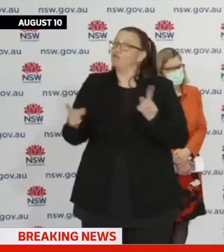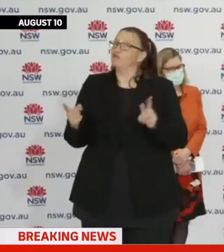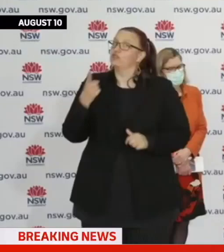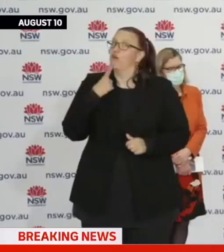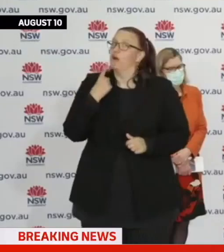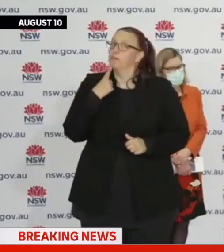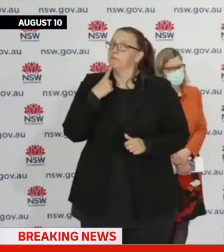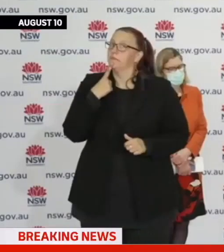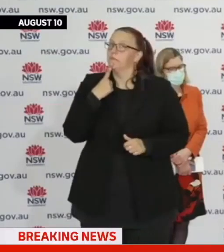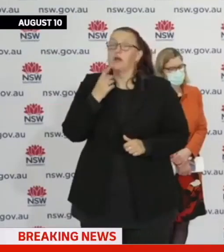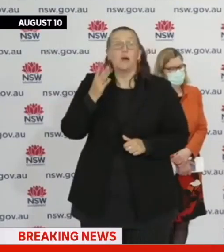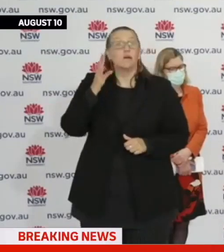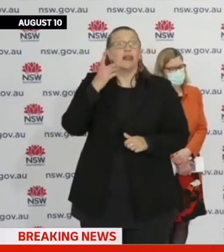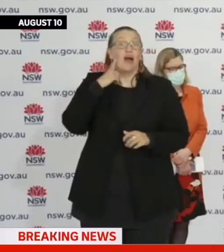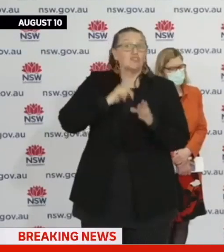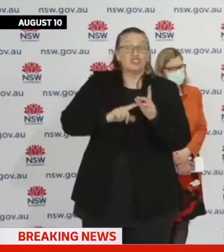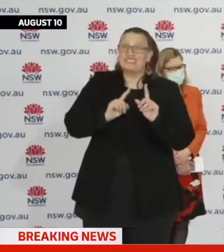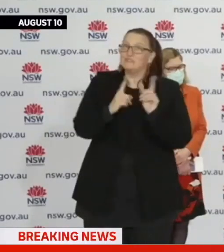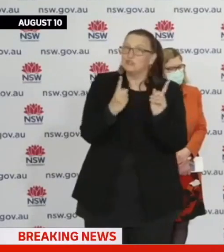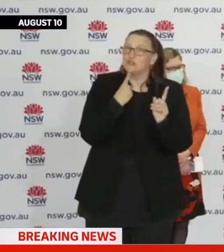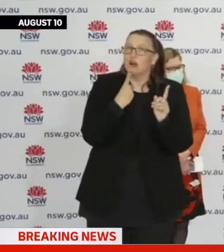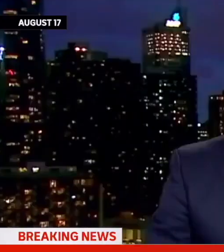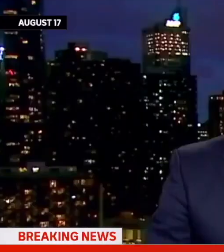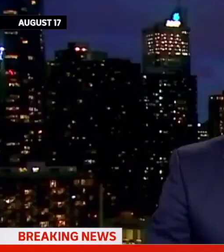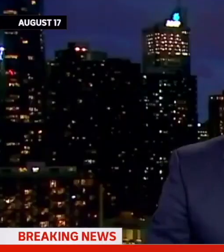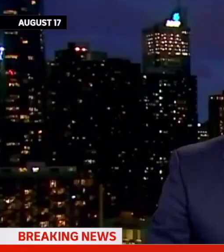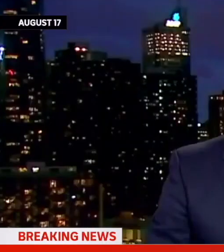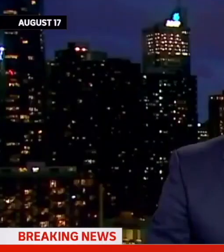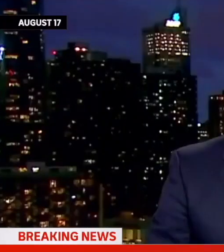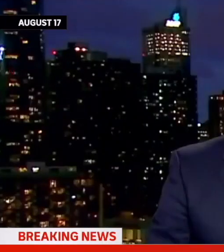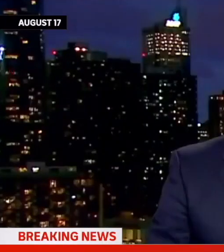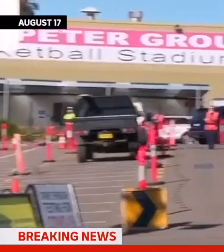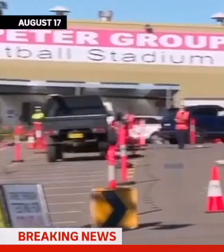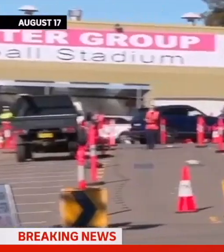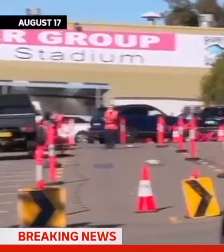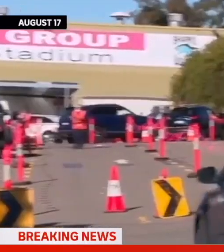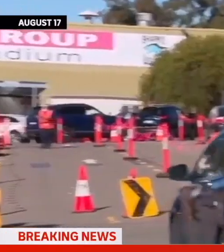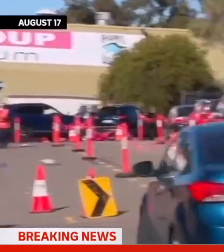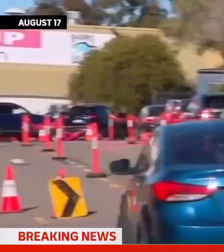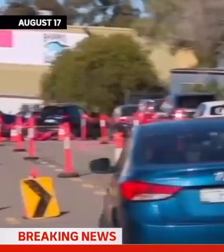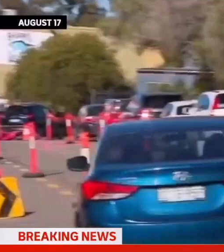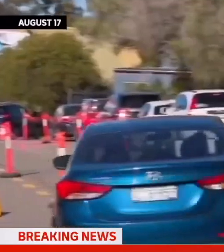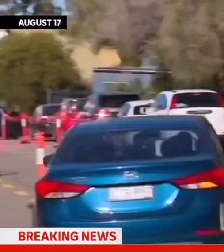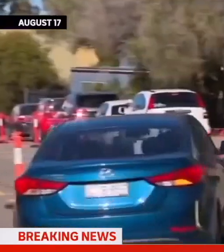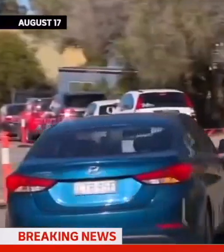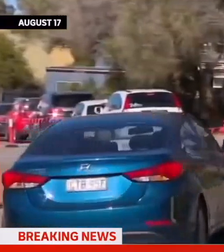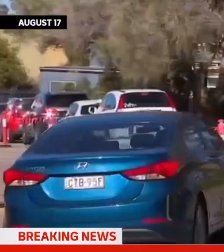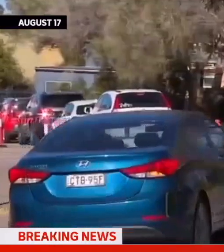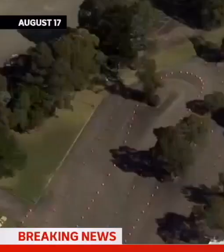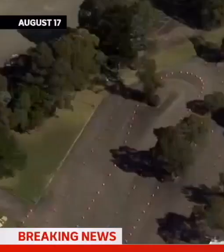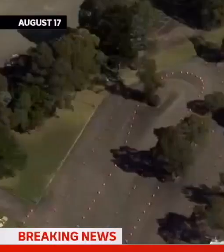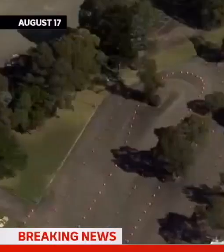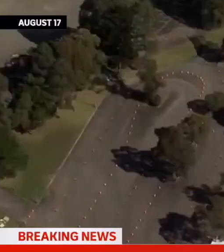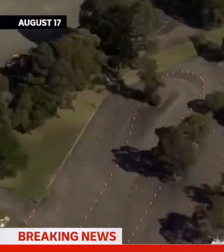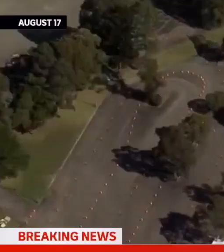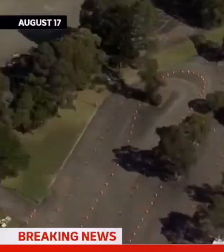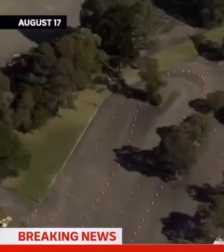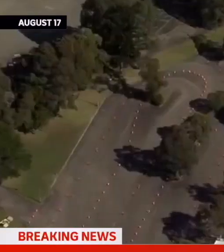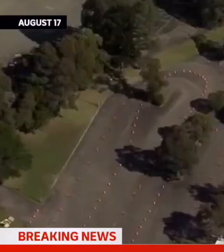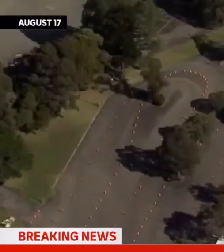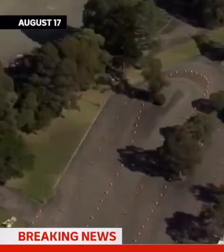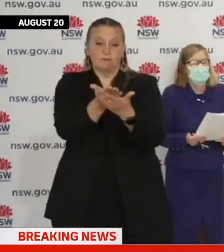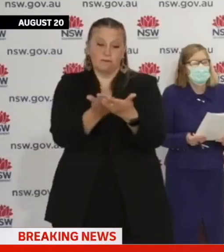in the past aren't going to have effect with Delta. Gladys Berejiklian is showing no willingness to follow Victoria's